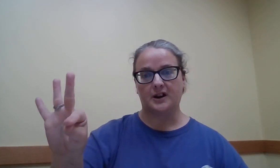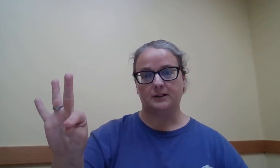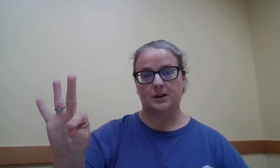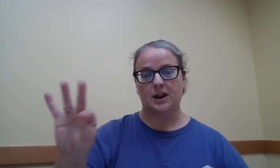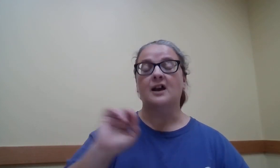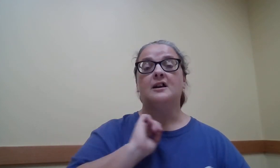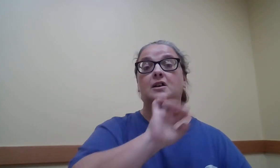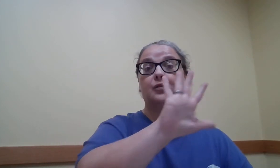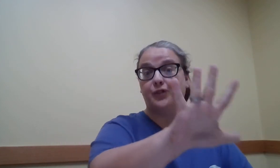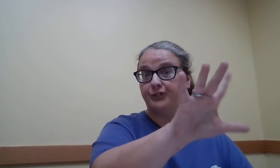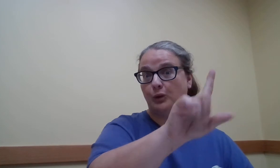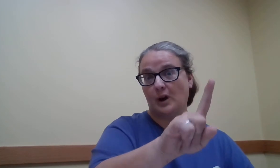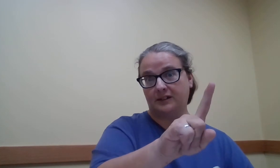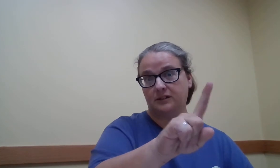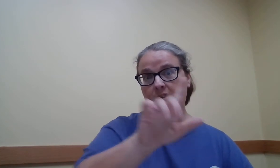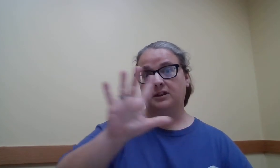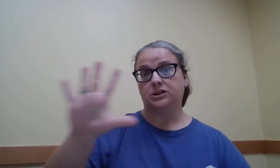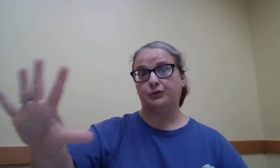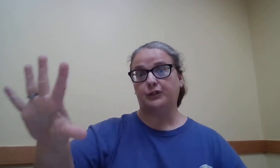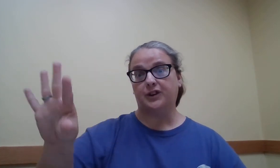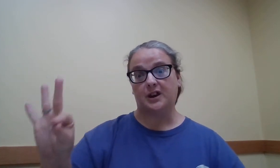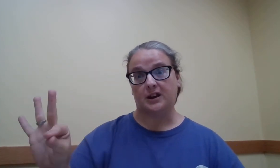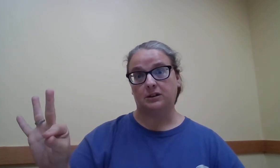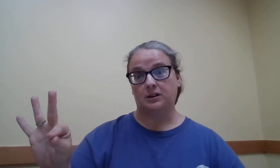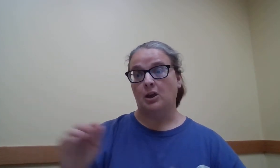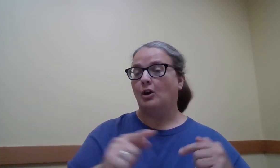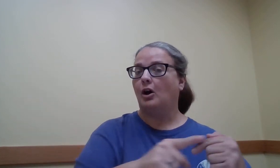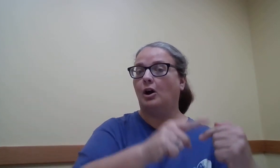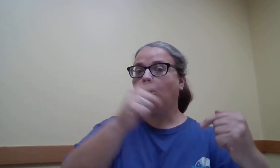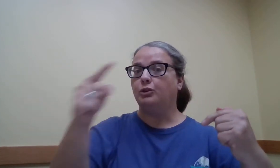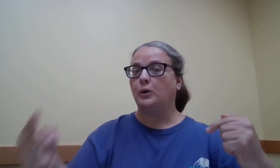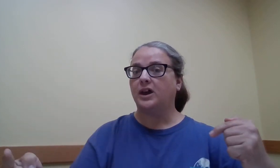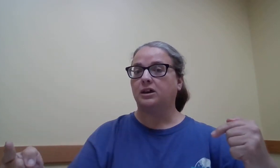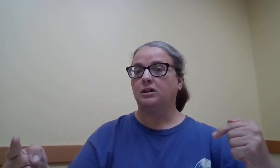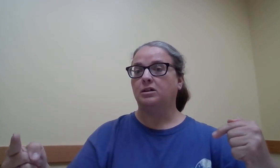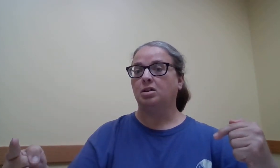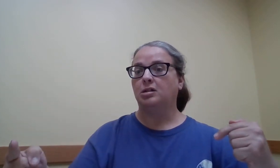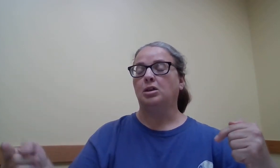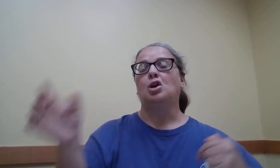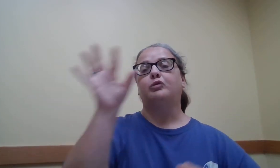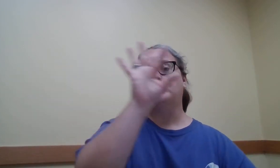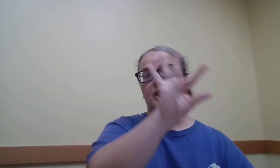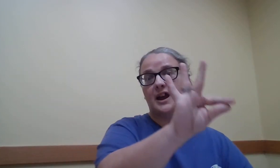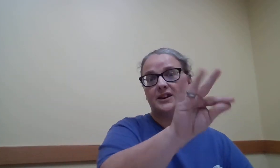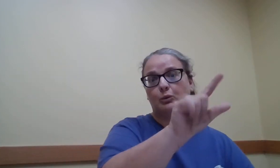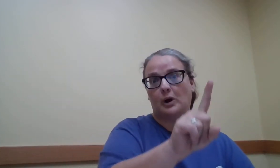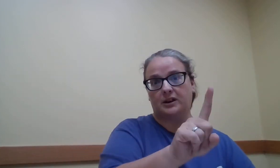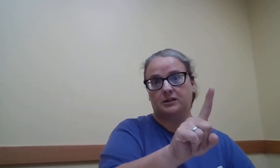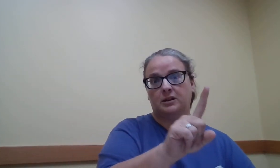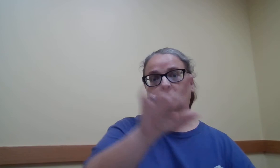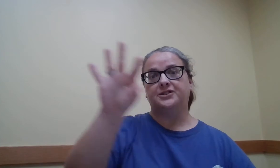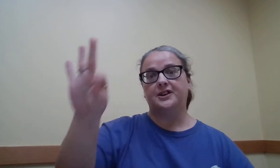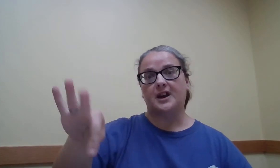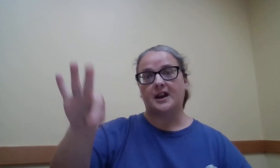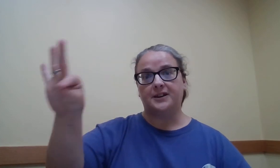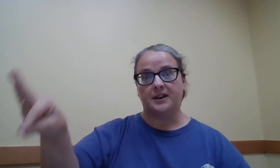49, 51 to 59, all the way from 91 to